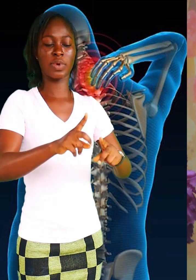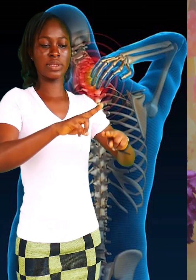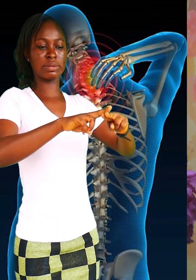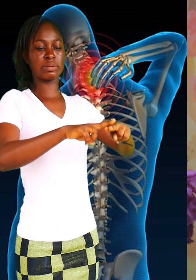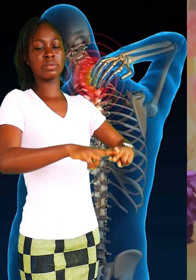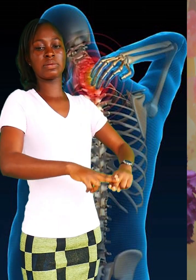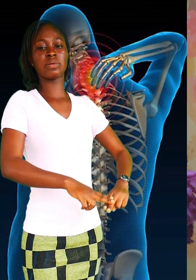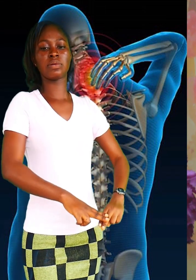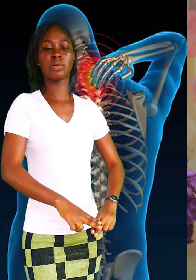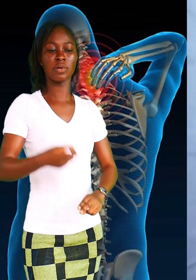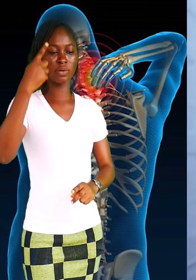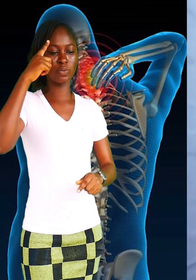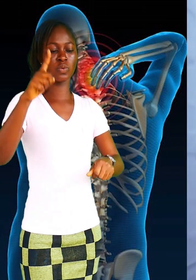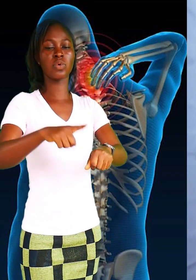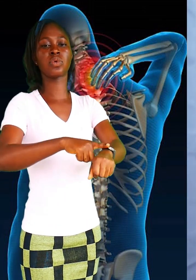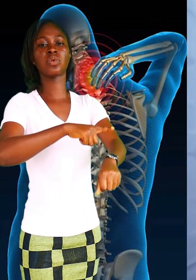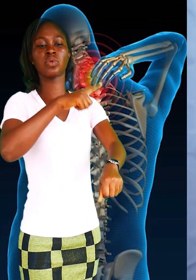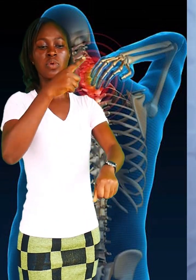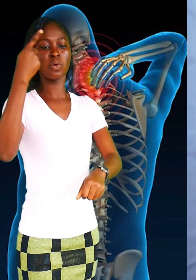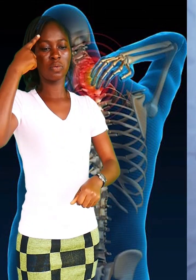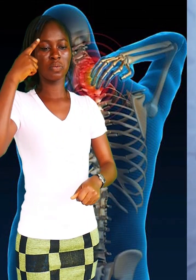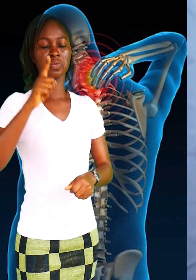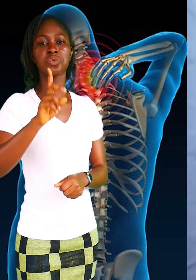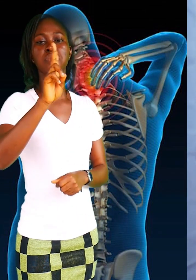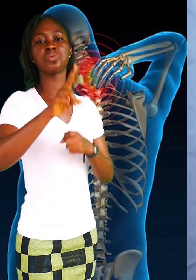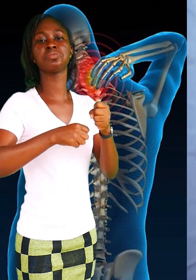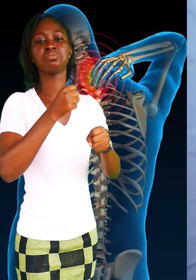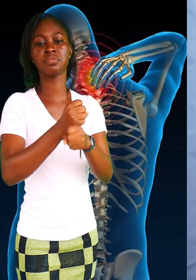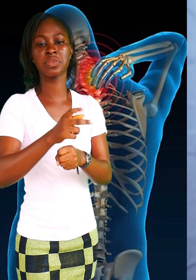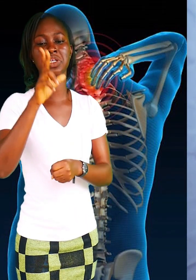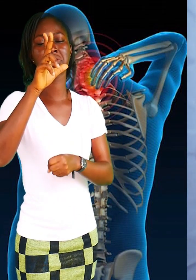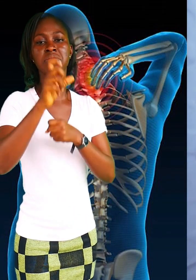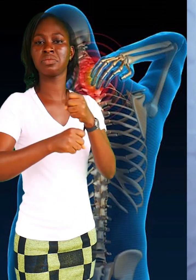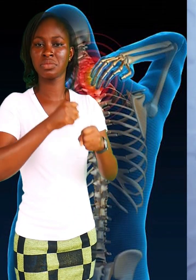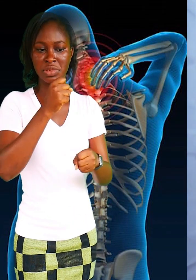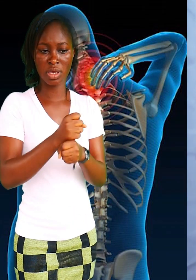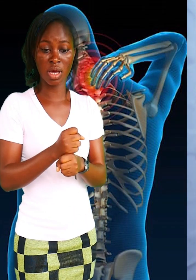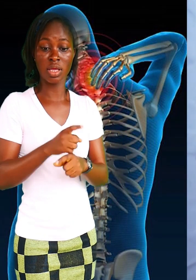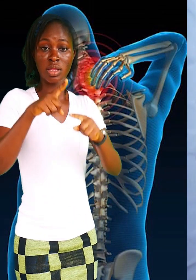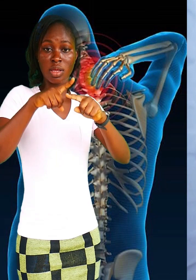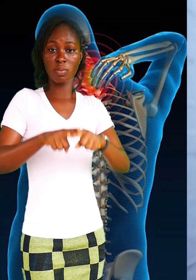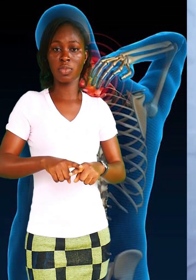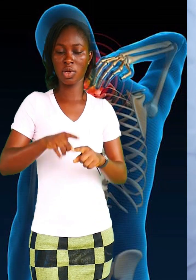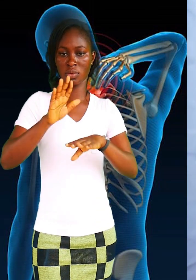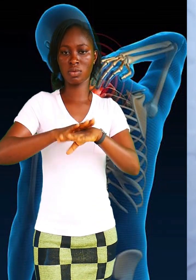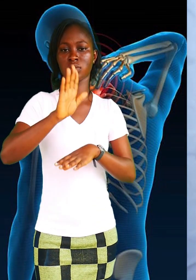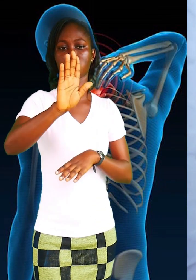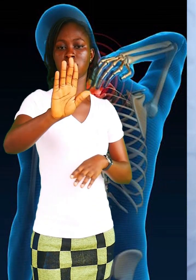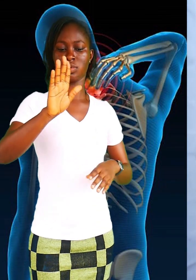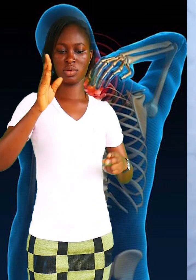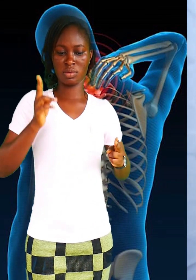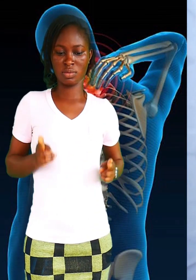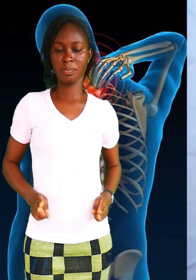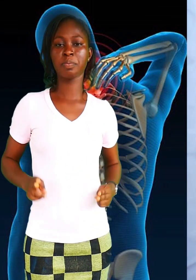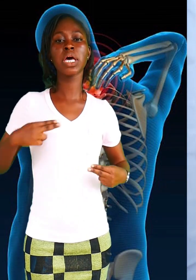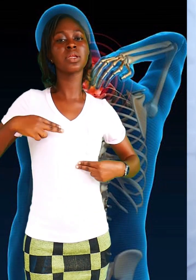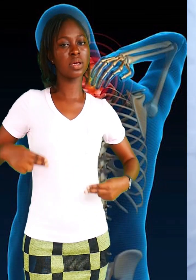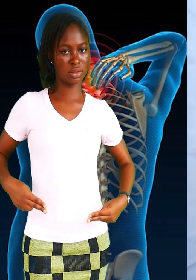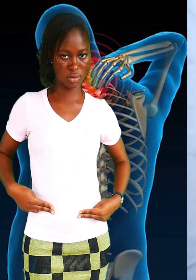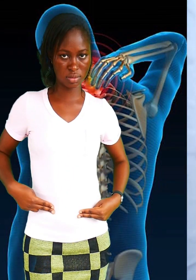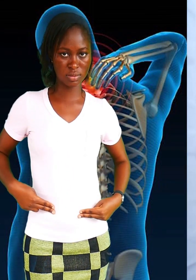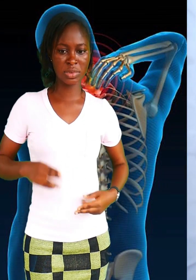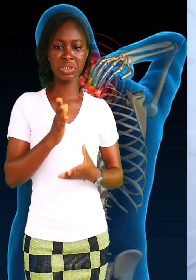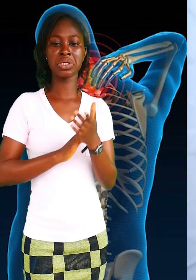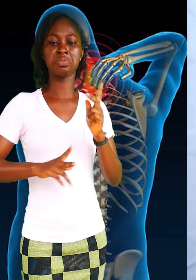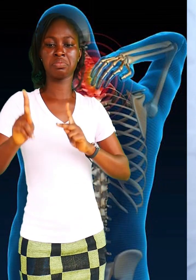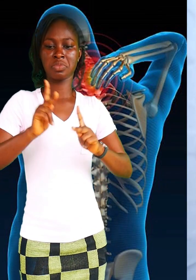tonight, society be and film you, film you, and sir, a corner, you know. Depending on you pass the woman, she can say this city. Obi will ha, need the